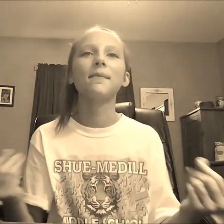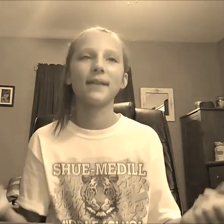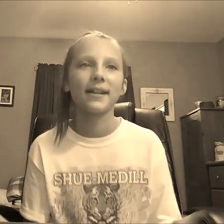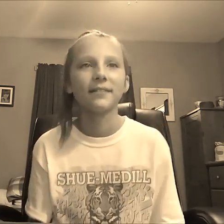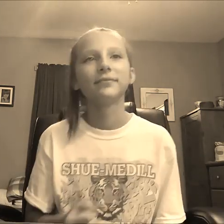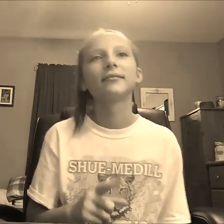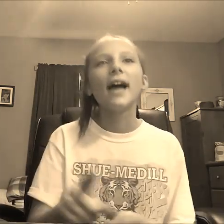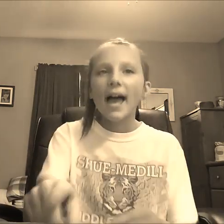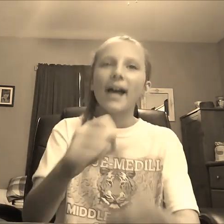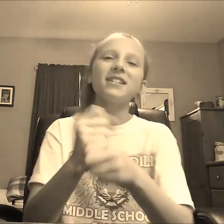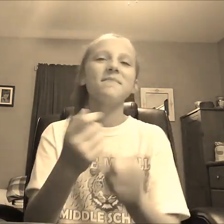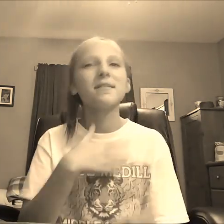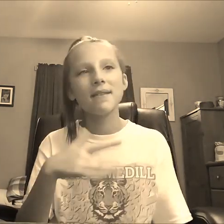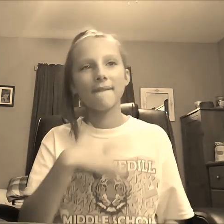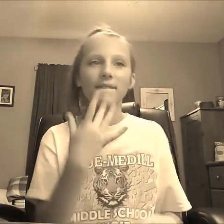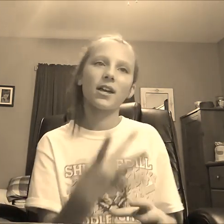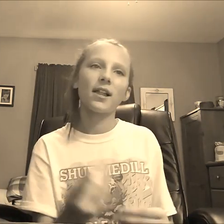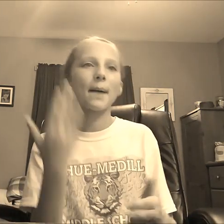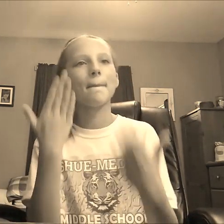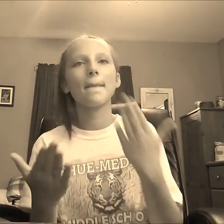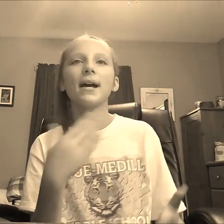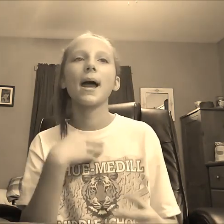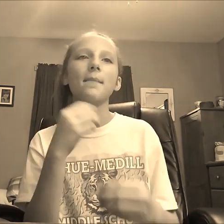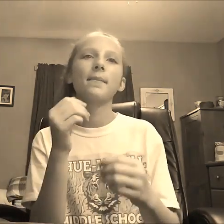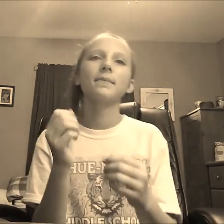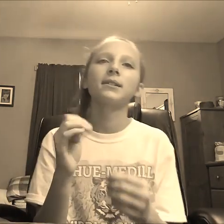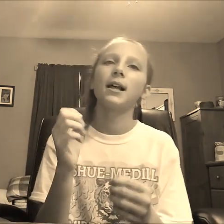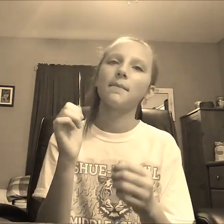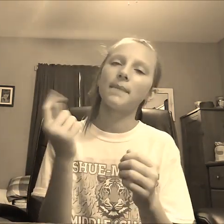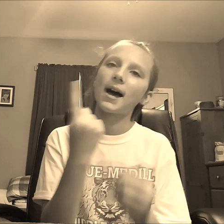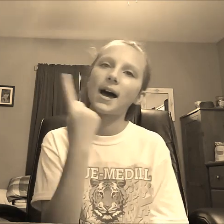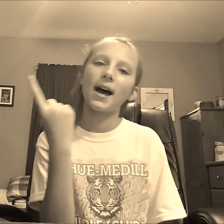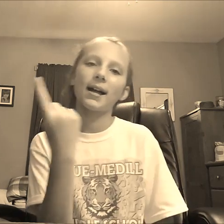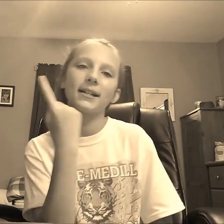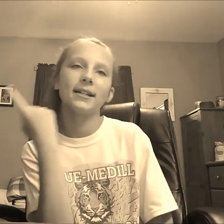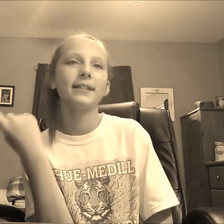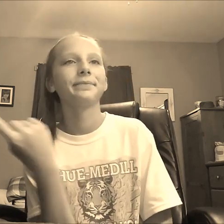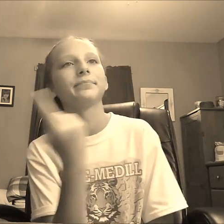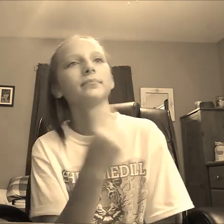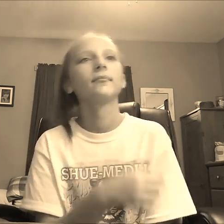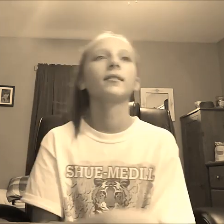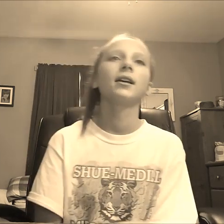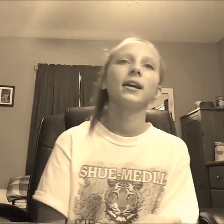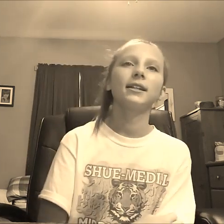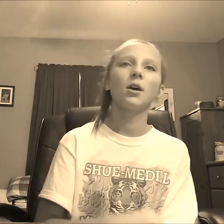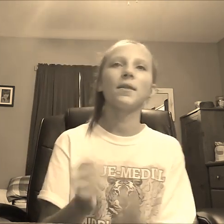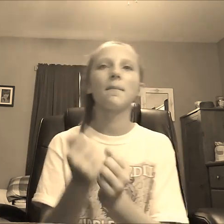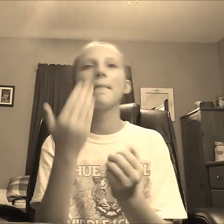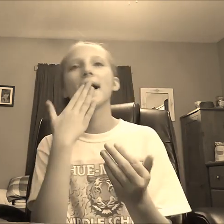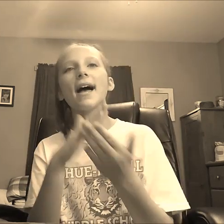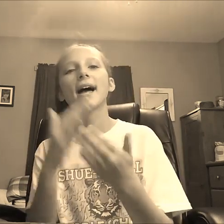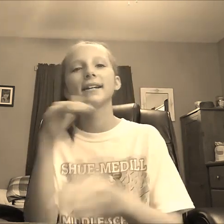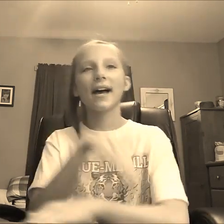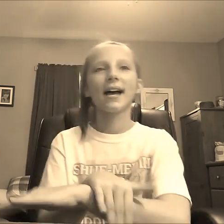disappear You're making me feel like maybe I am somebody I can deal with the bad